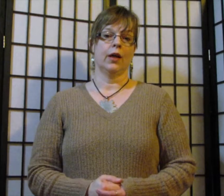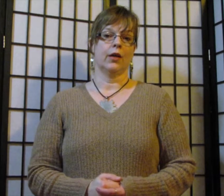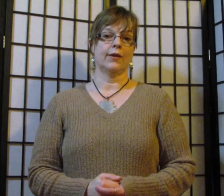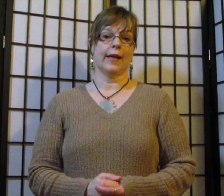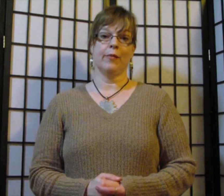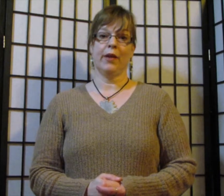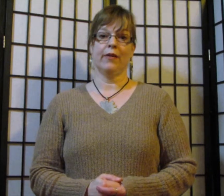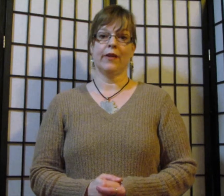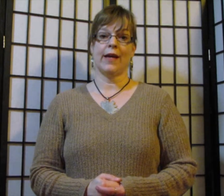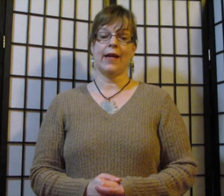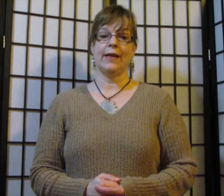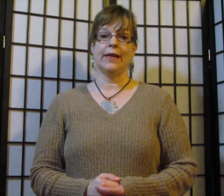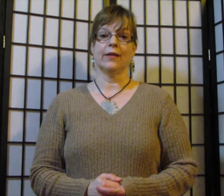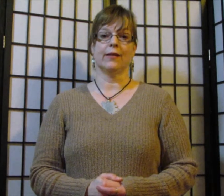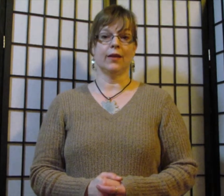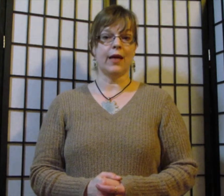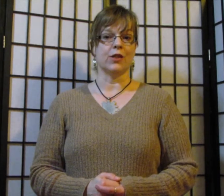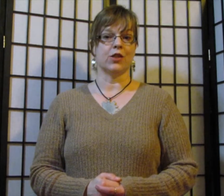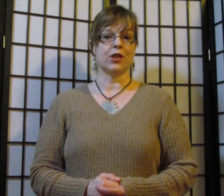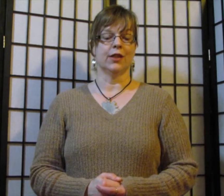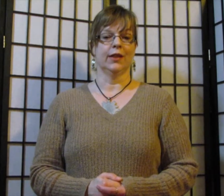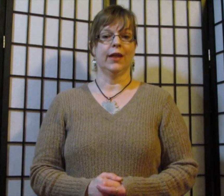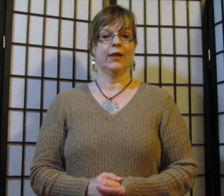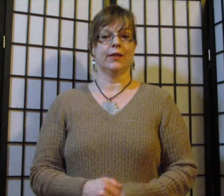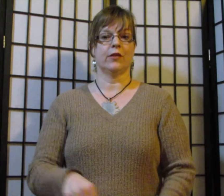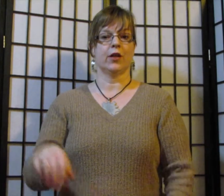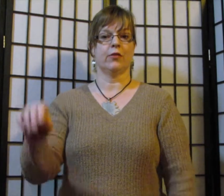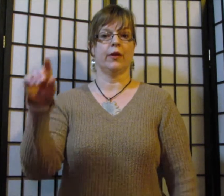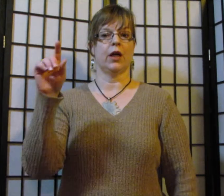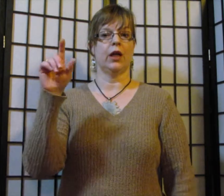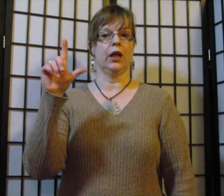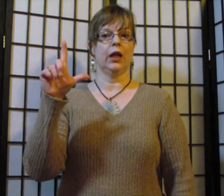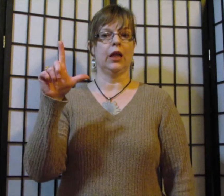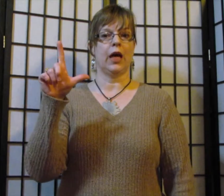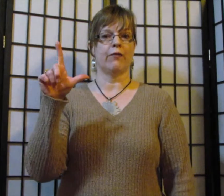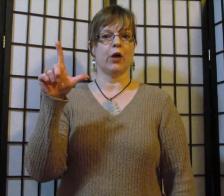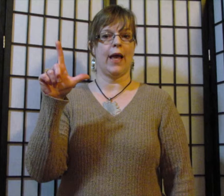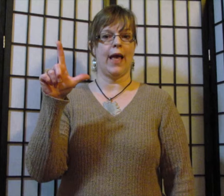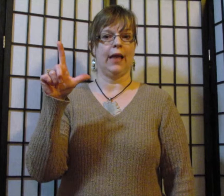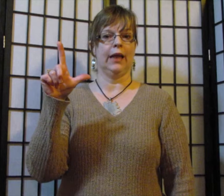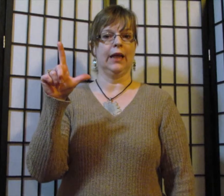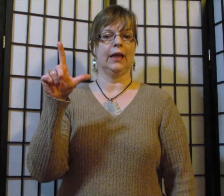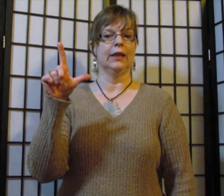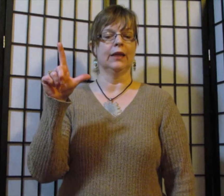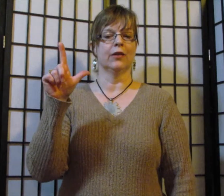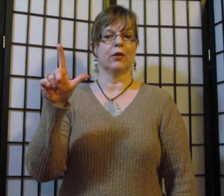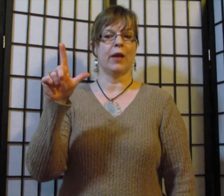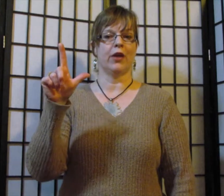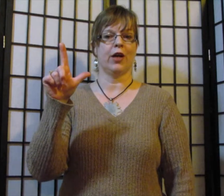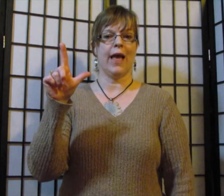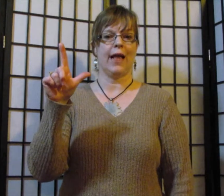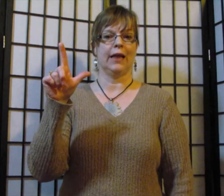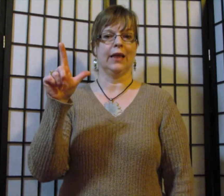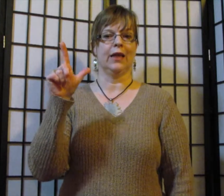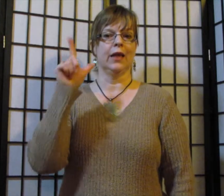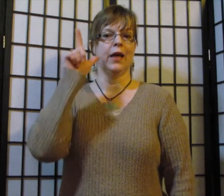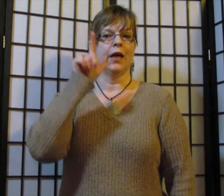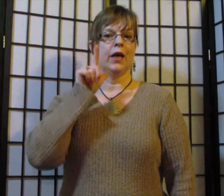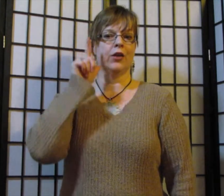Our second meal of the day is lunch, and it starts with L for L, so make your L, and you're going